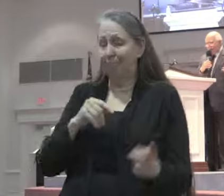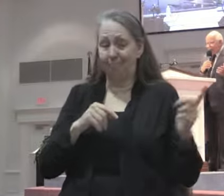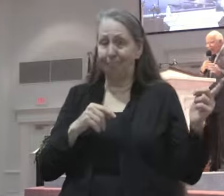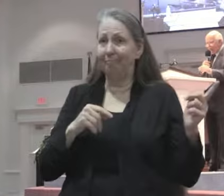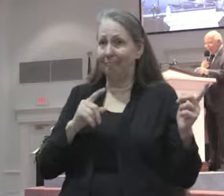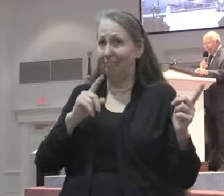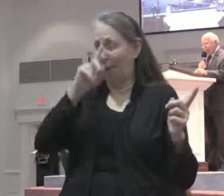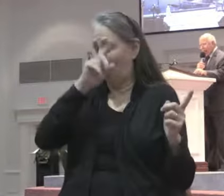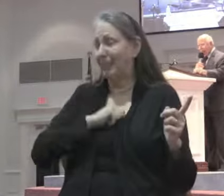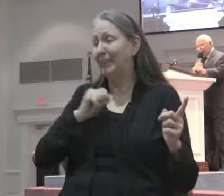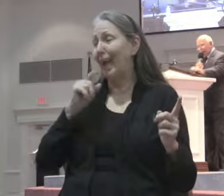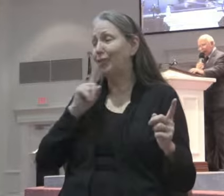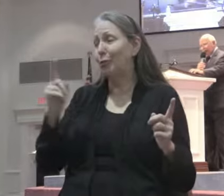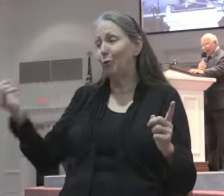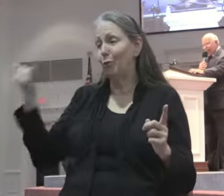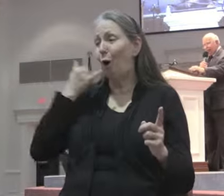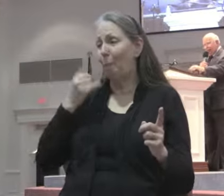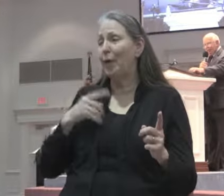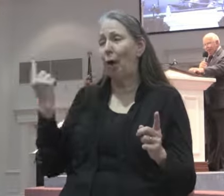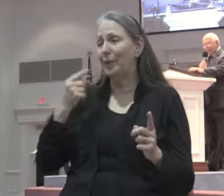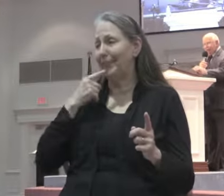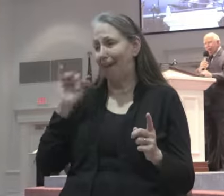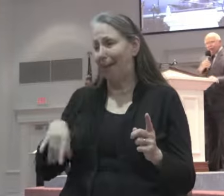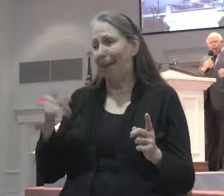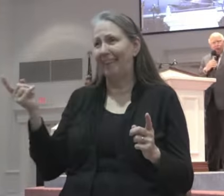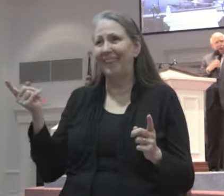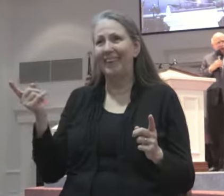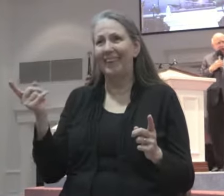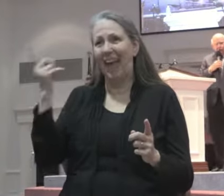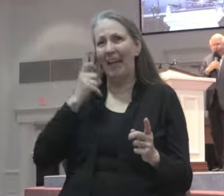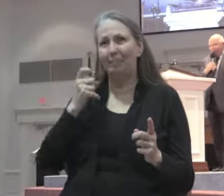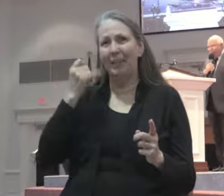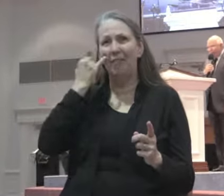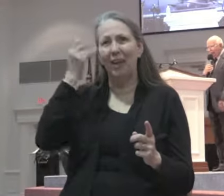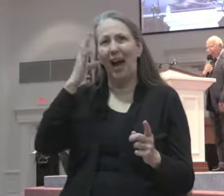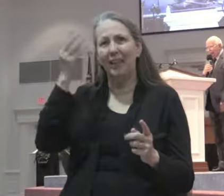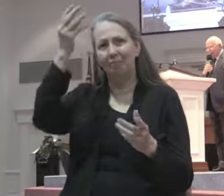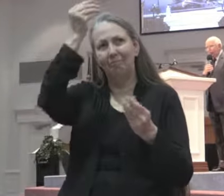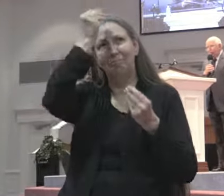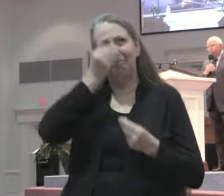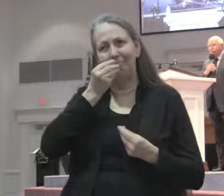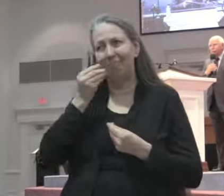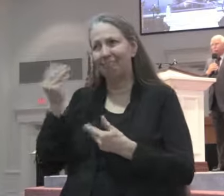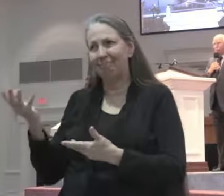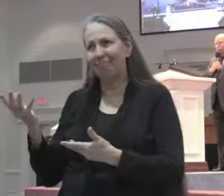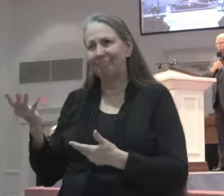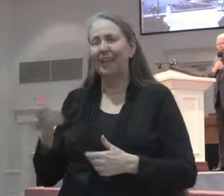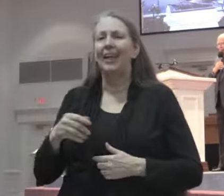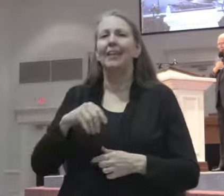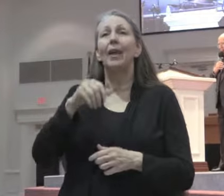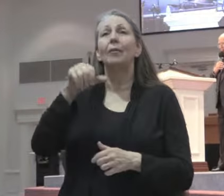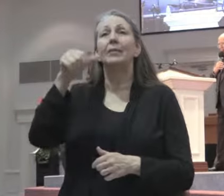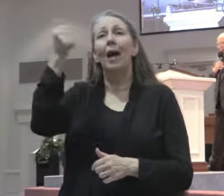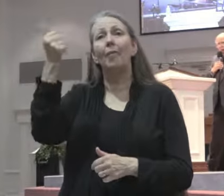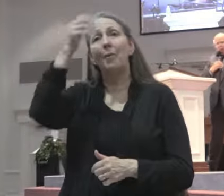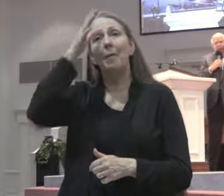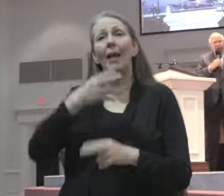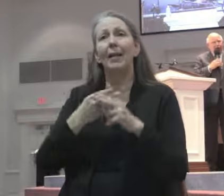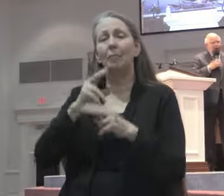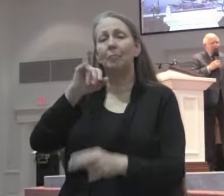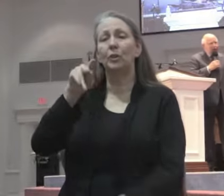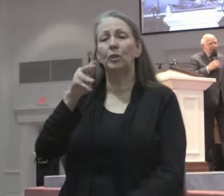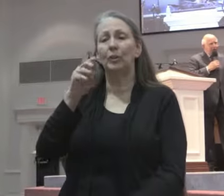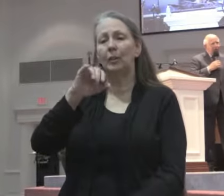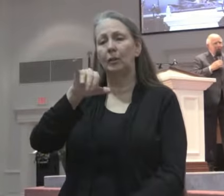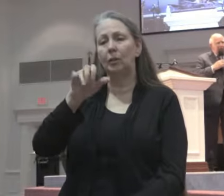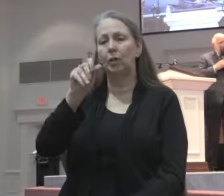That's the way it is. What have you been hearing? I remember a few years ago, you might remember that, Brother James Kilgore spoke in the